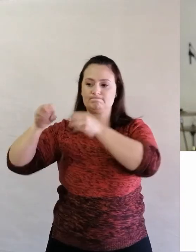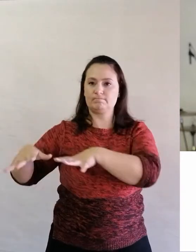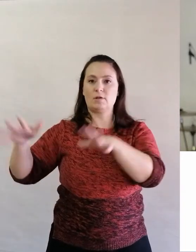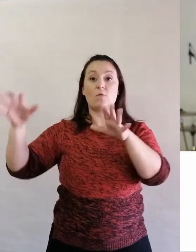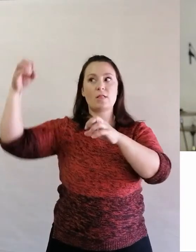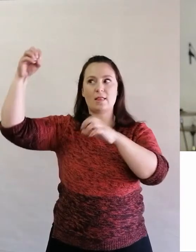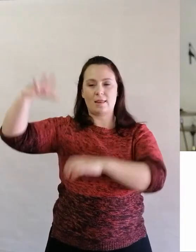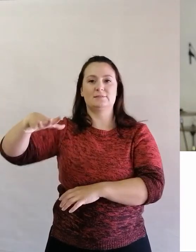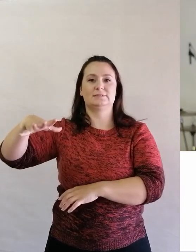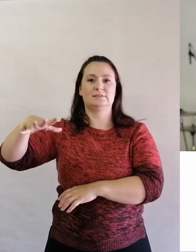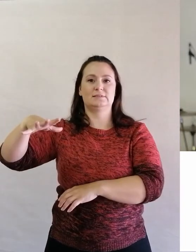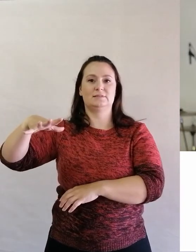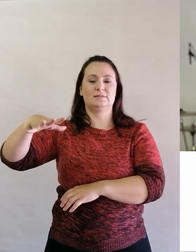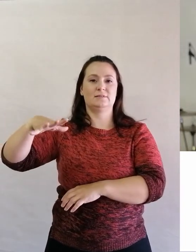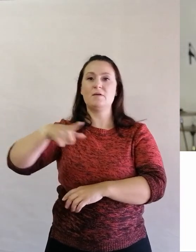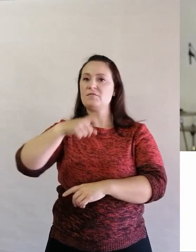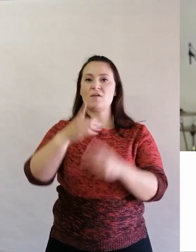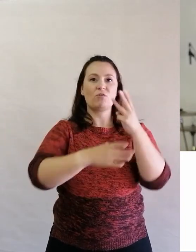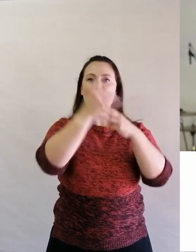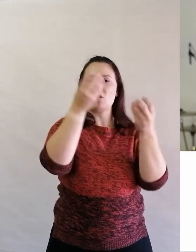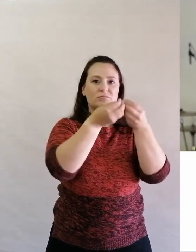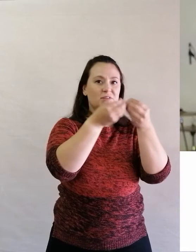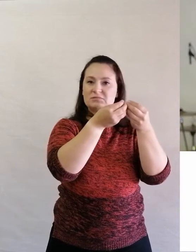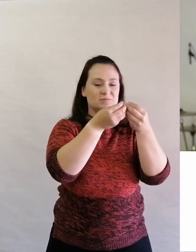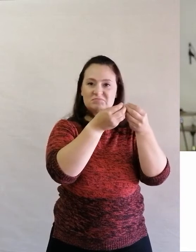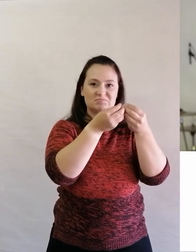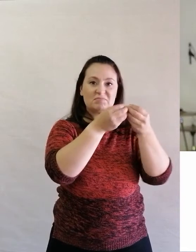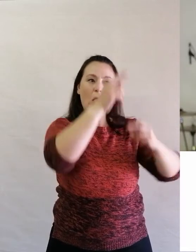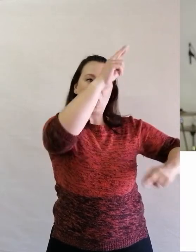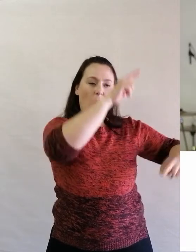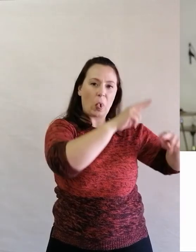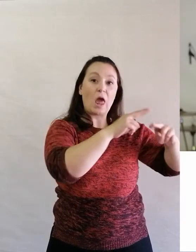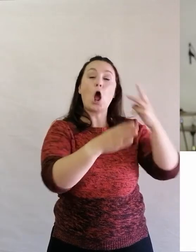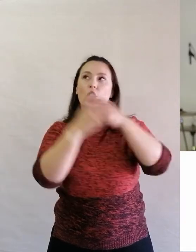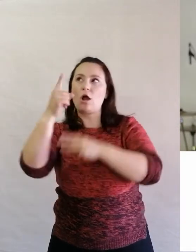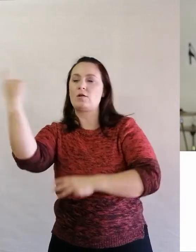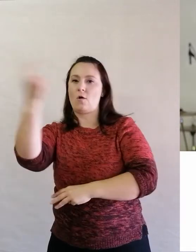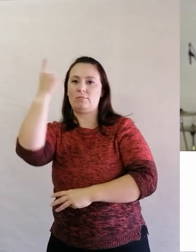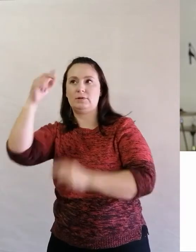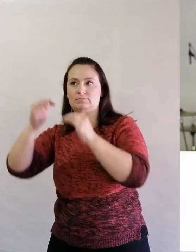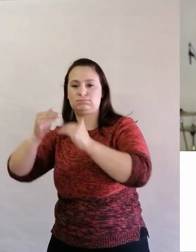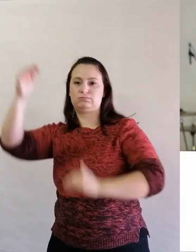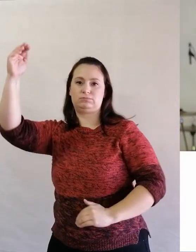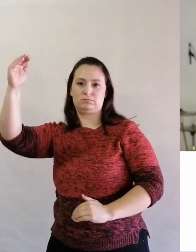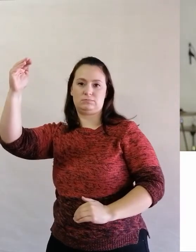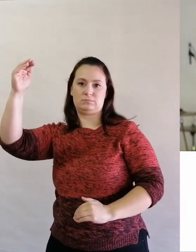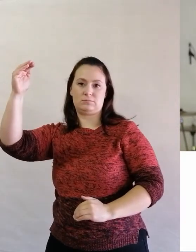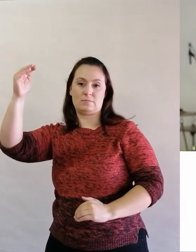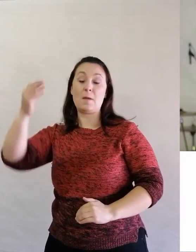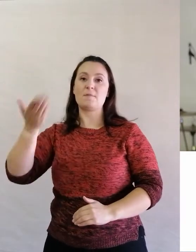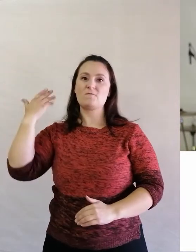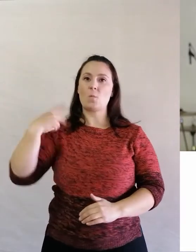became less important. I had a new kind of adventure that I wanted to live. You know, prior to Christ,